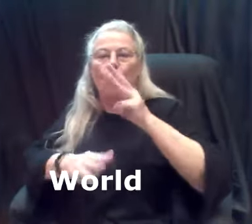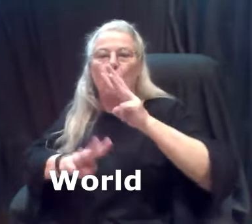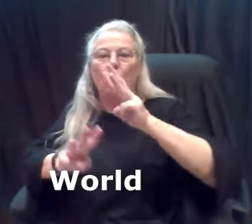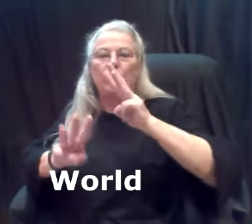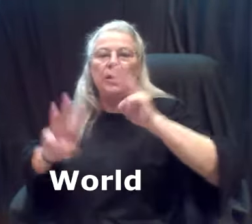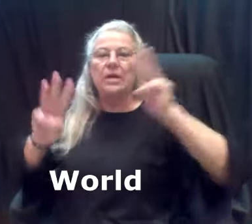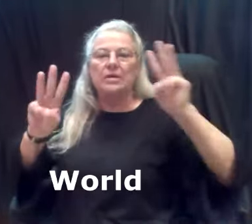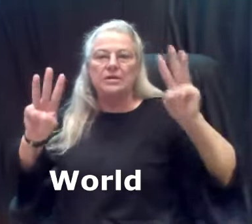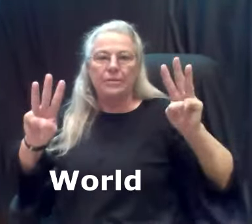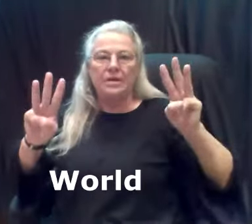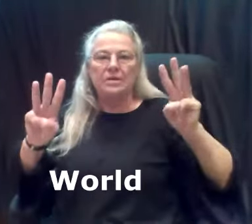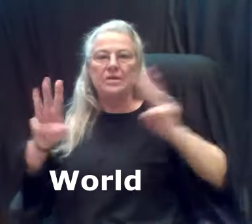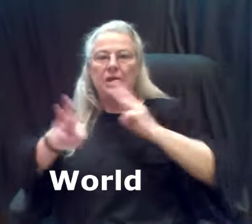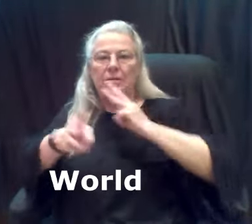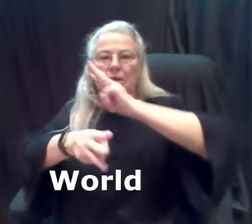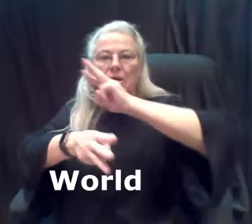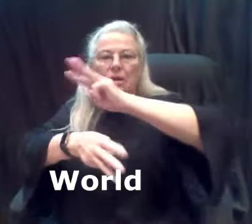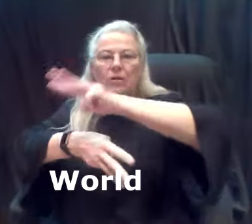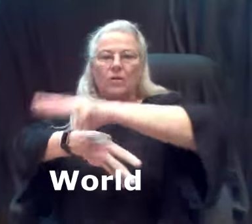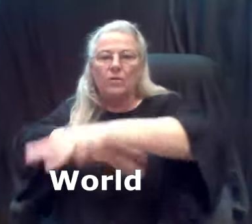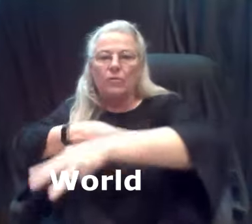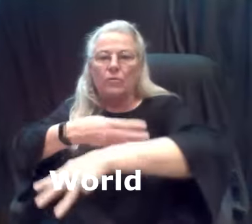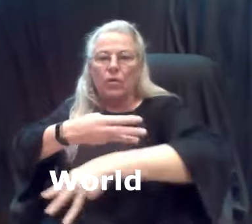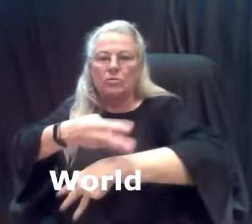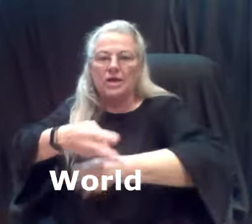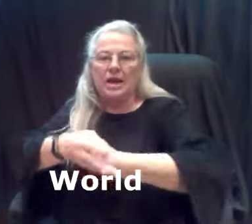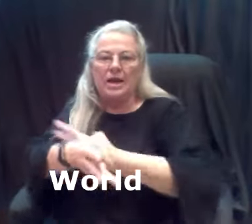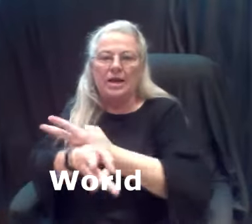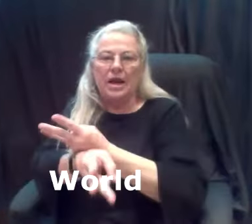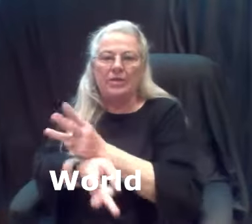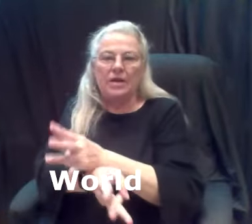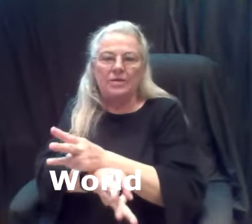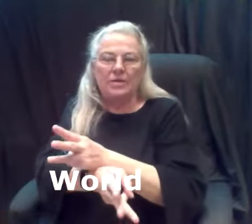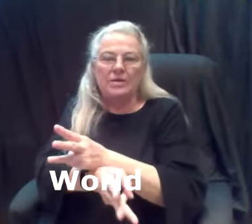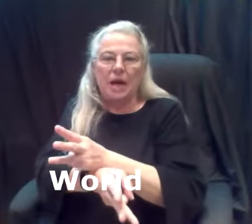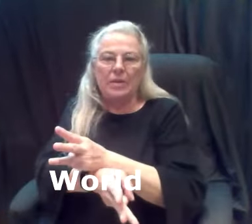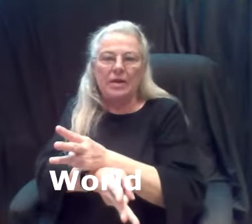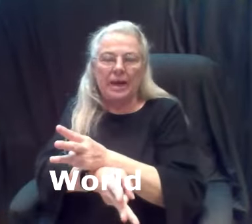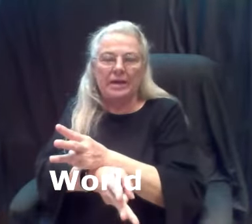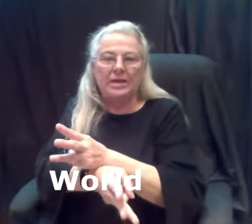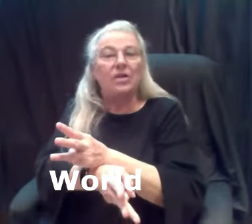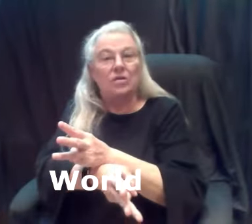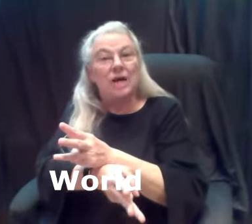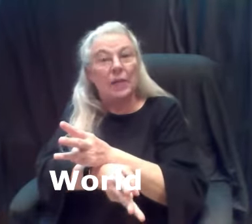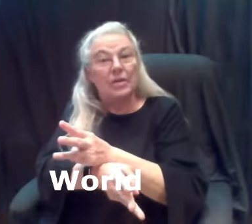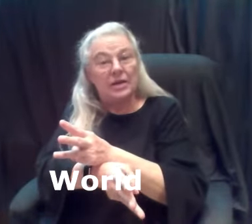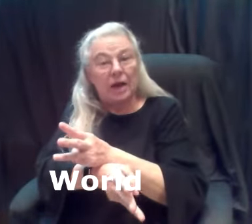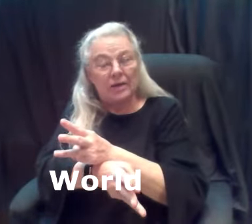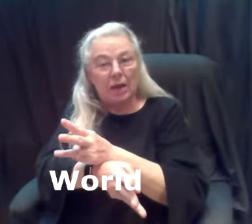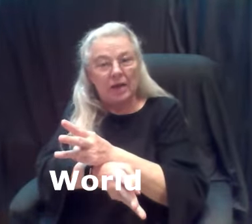world, W to W, rotating, and then dominant landing on top of the non-dominant hand.